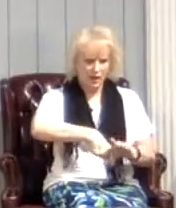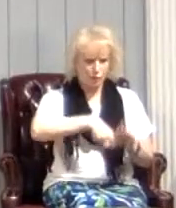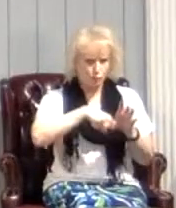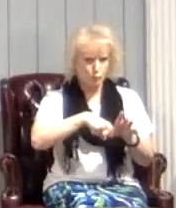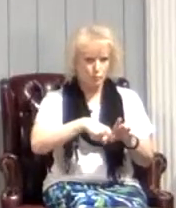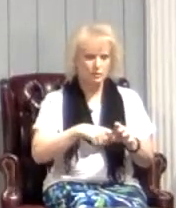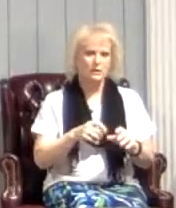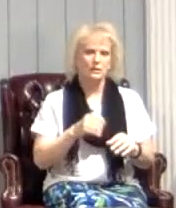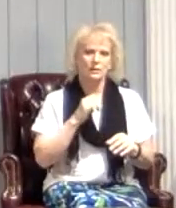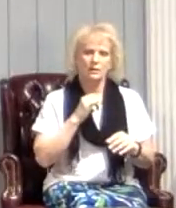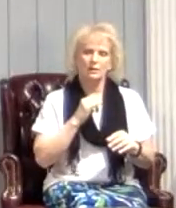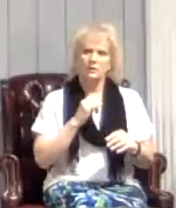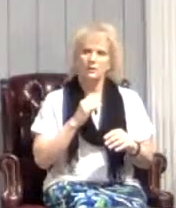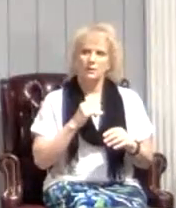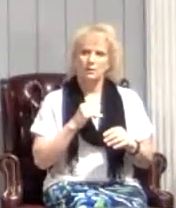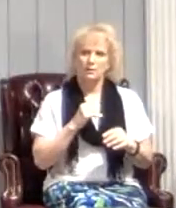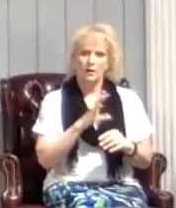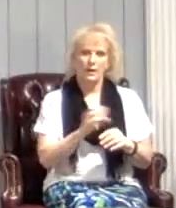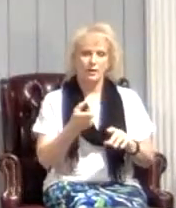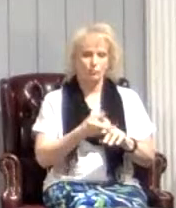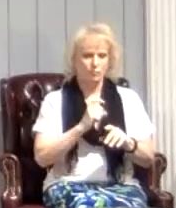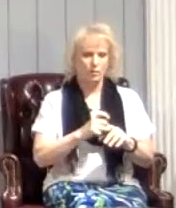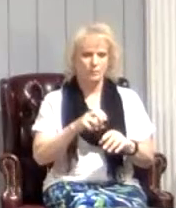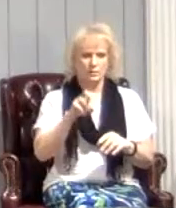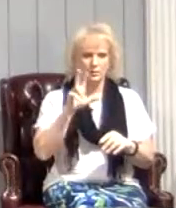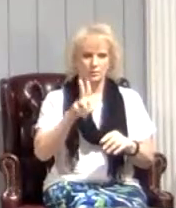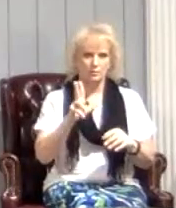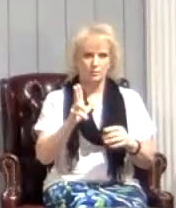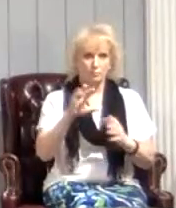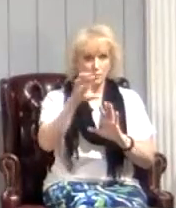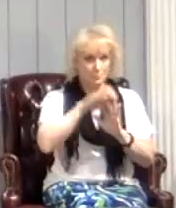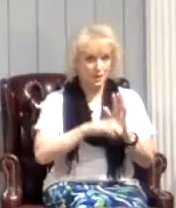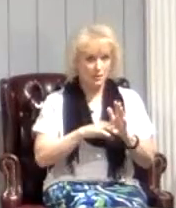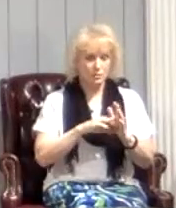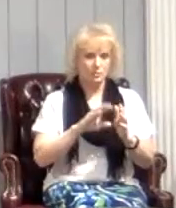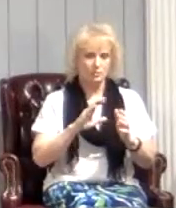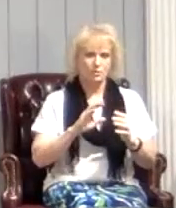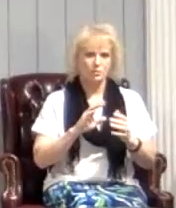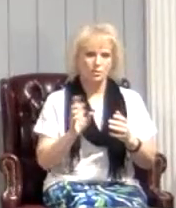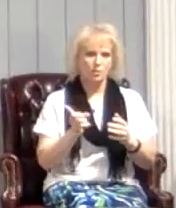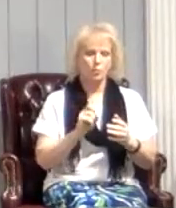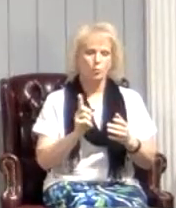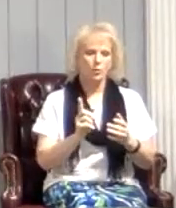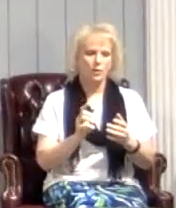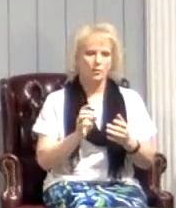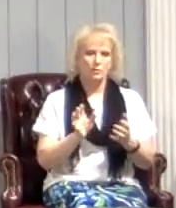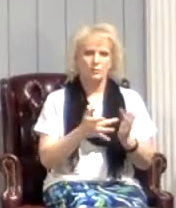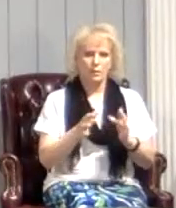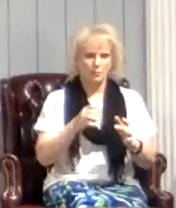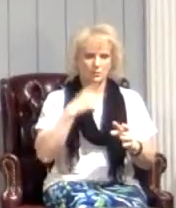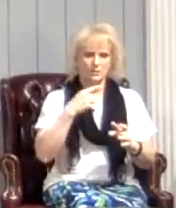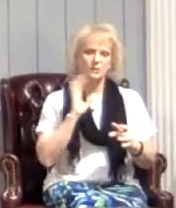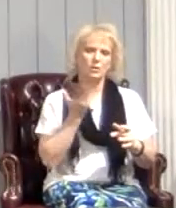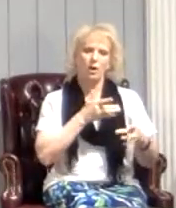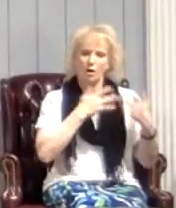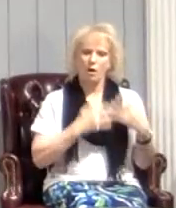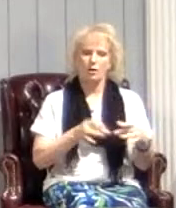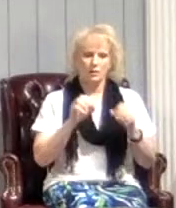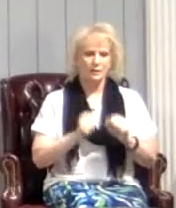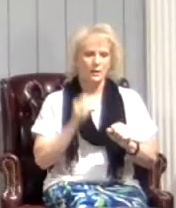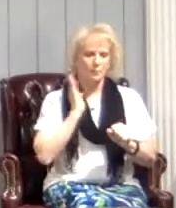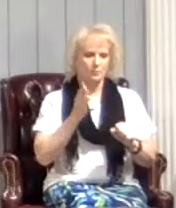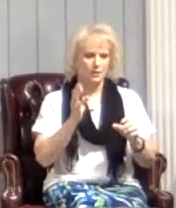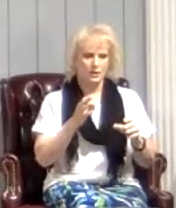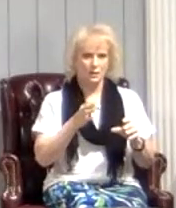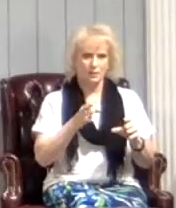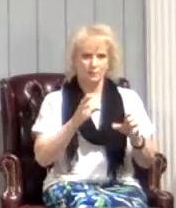three verses, the three passages where the Bible says our heart can be fixed, I want to preach to you three truths today.